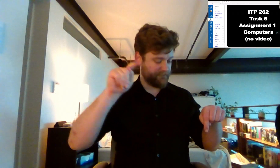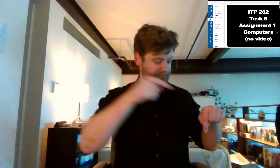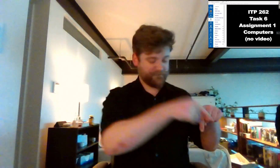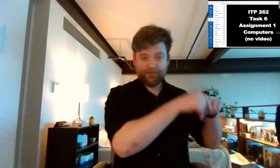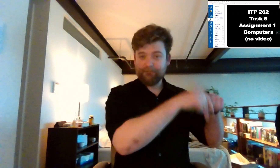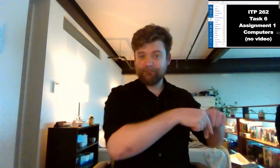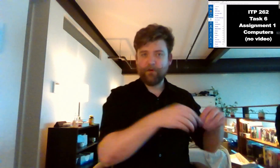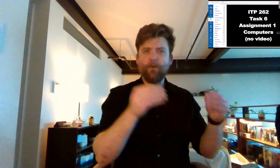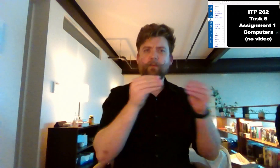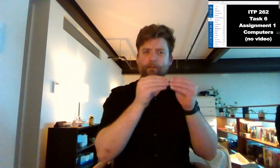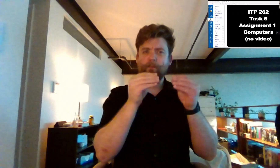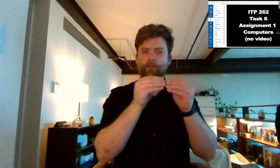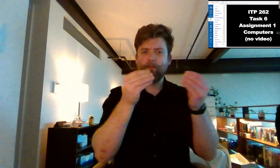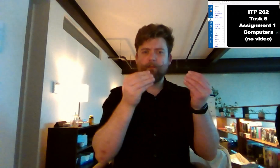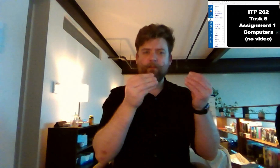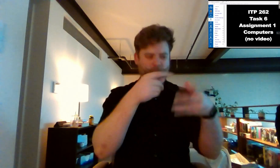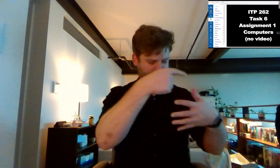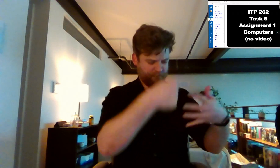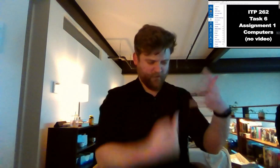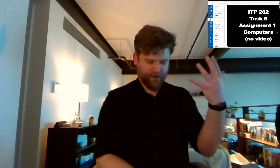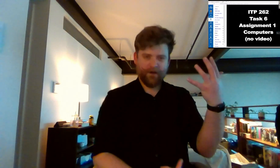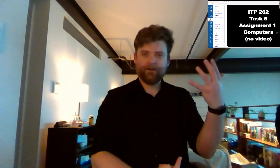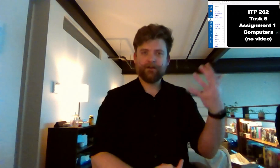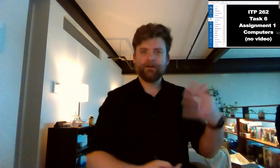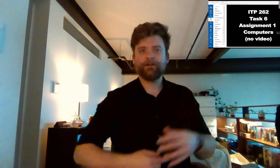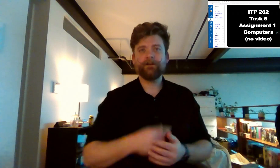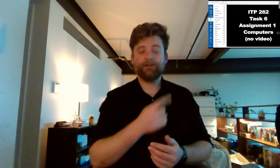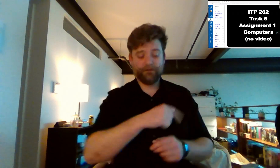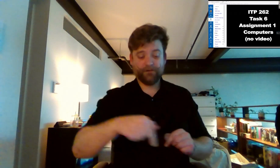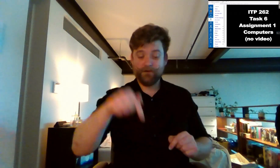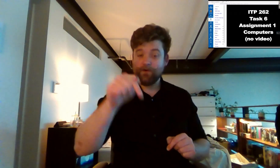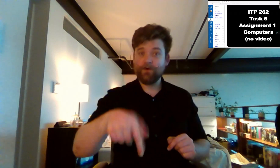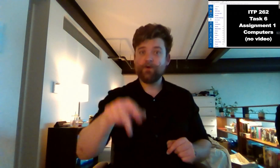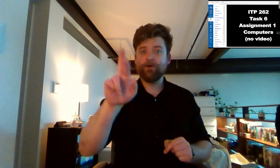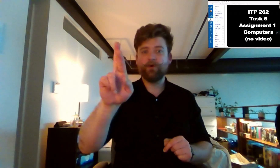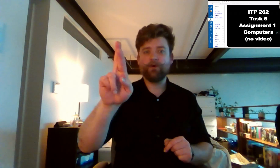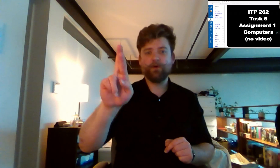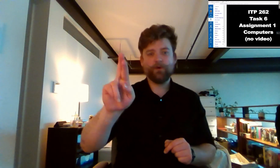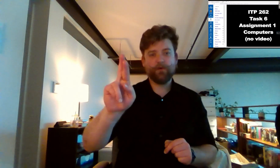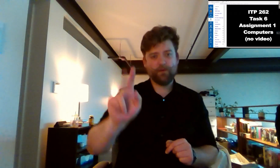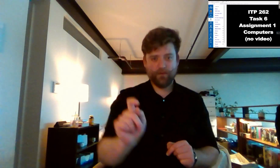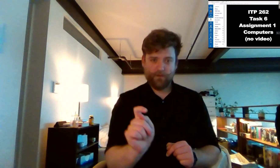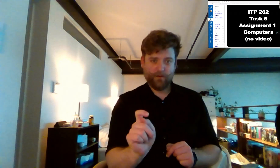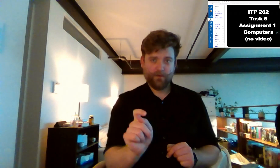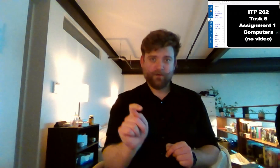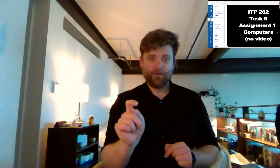Return. The return bar. We have a return key.